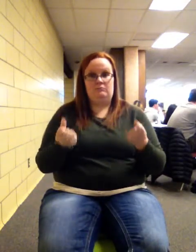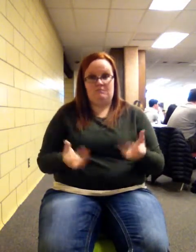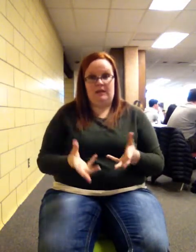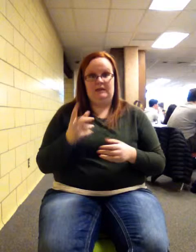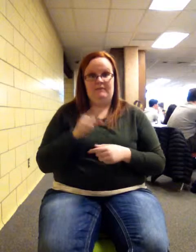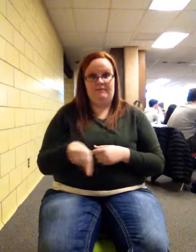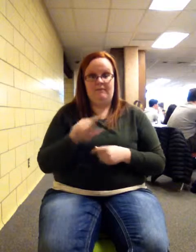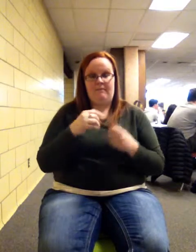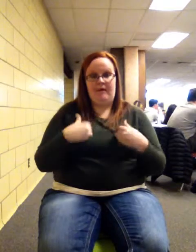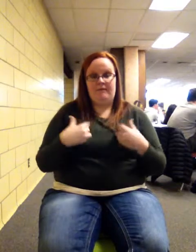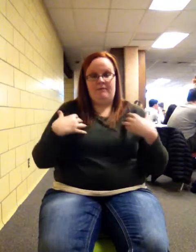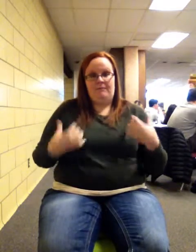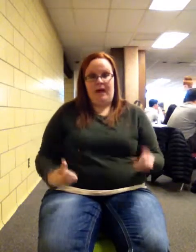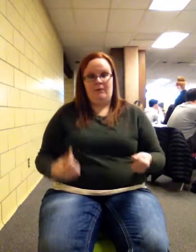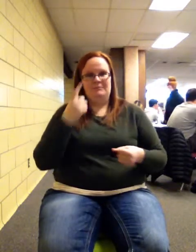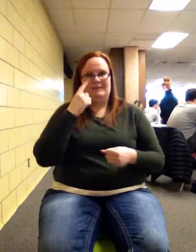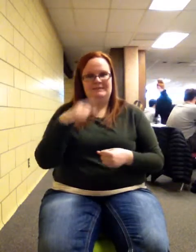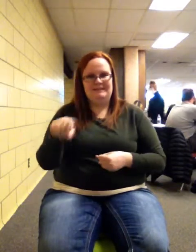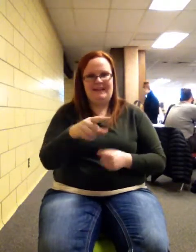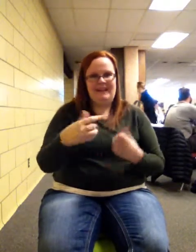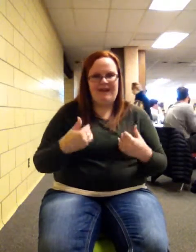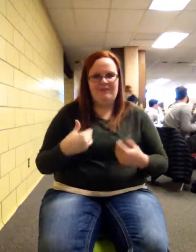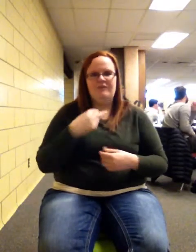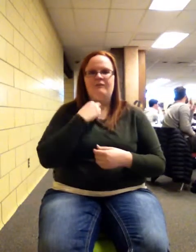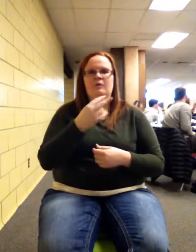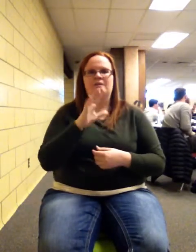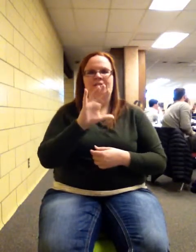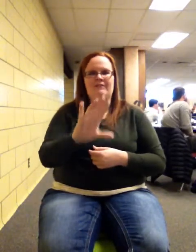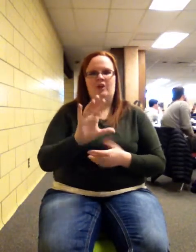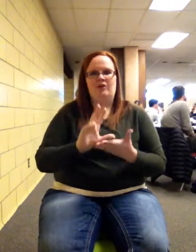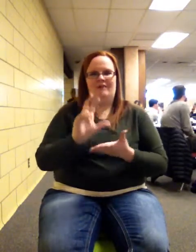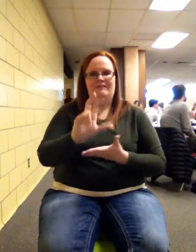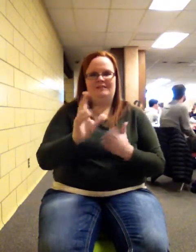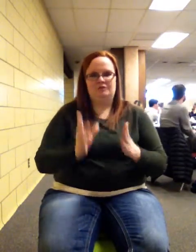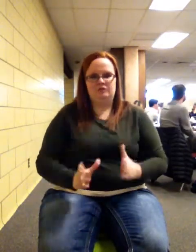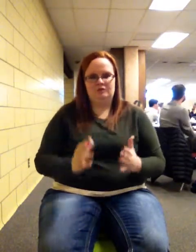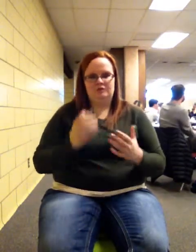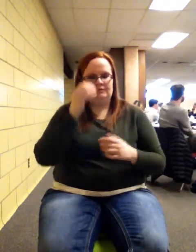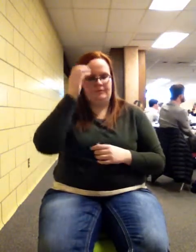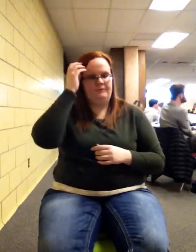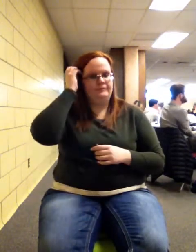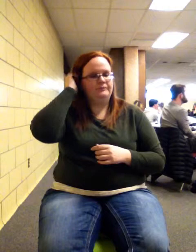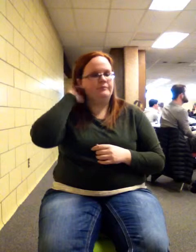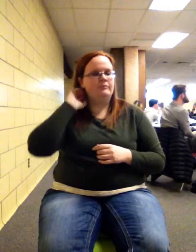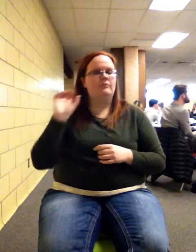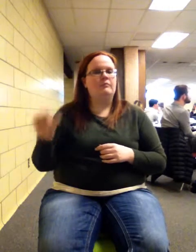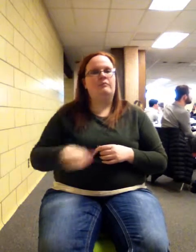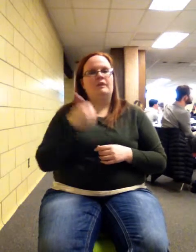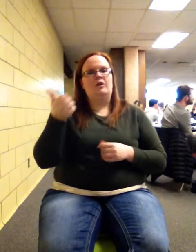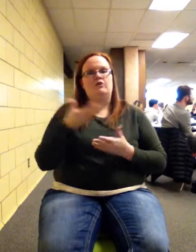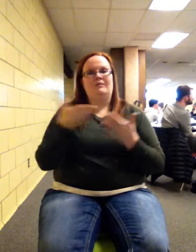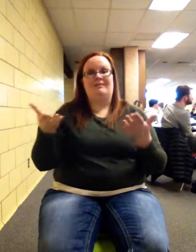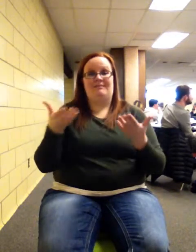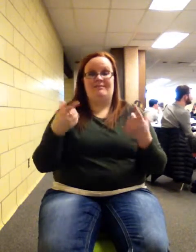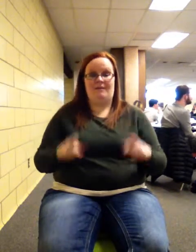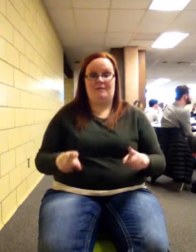the voice then of all of their investors. The other thing that's happening then is the mutual fund manager has to answer to